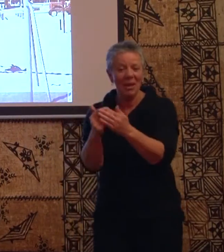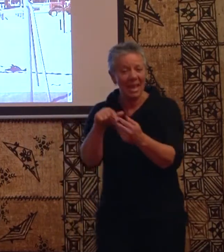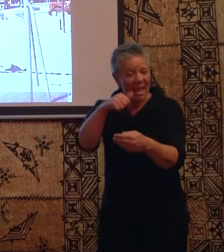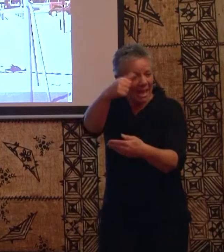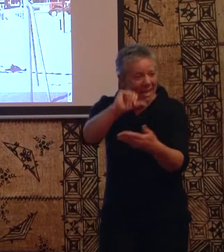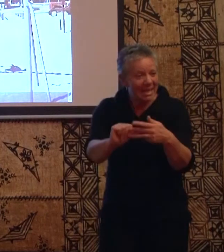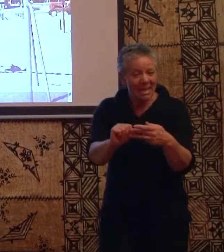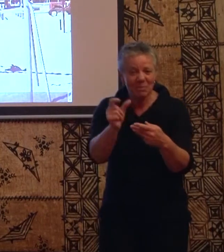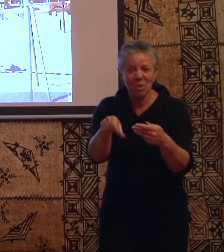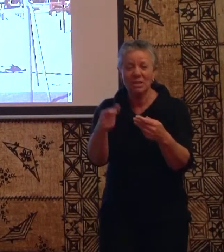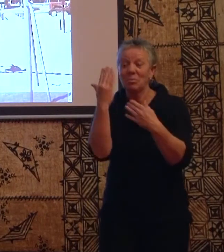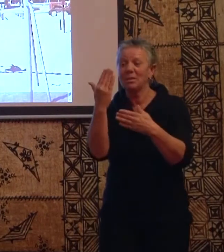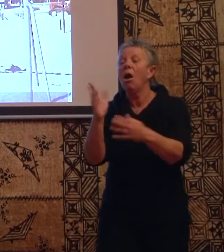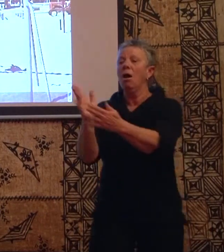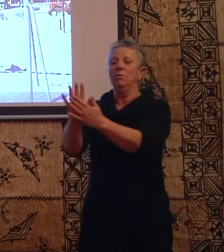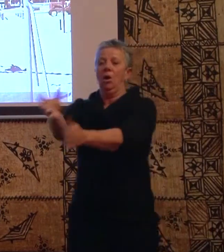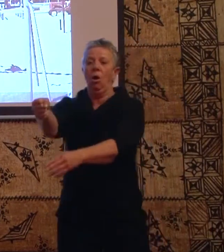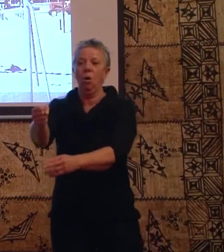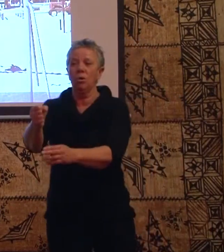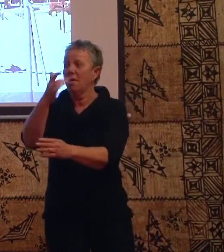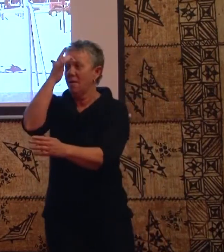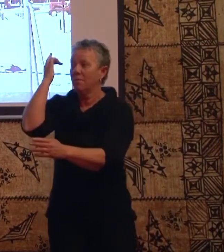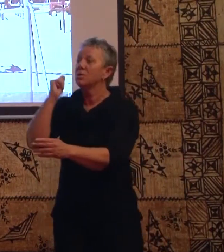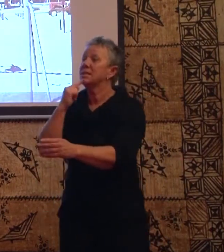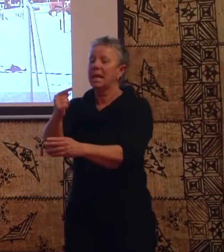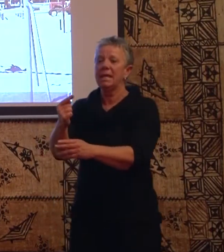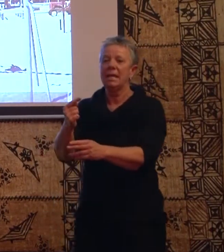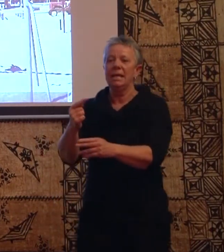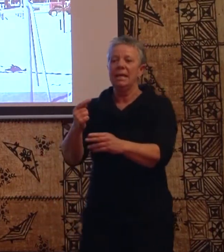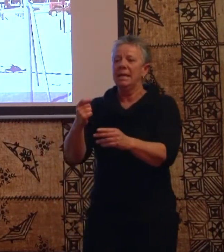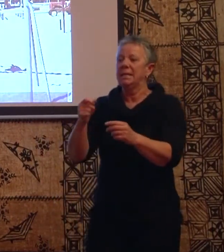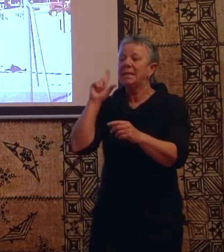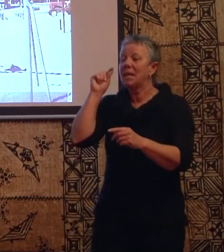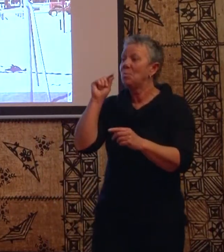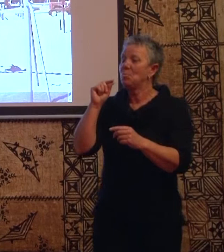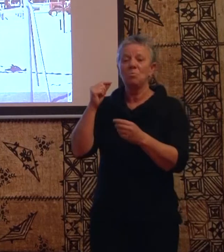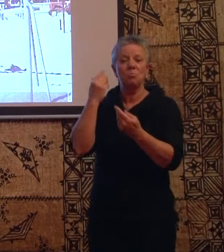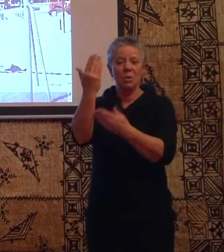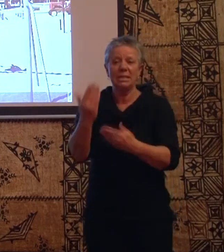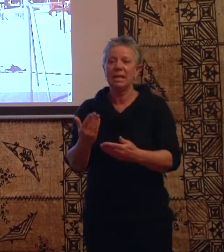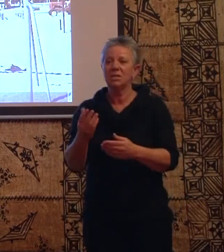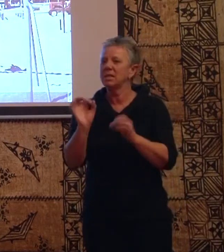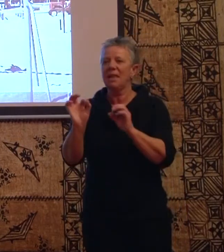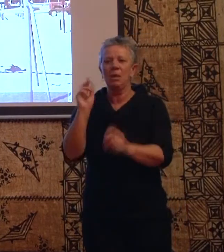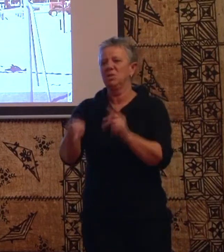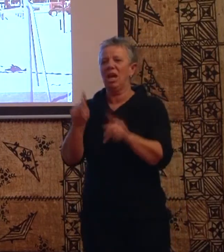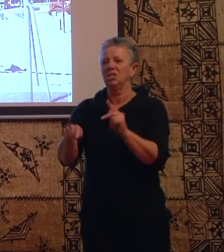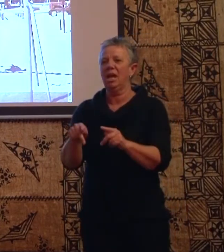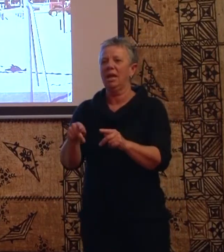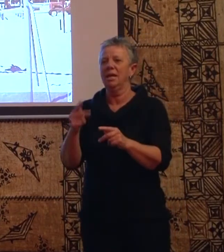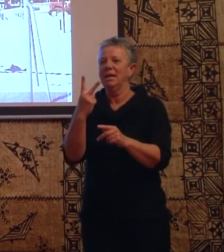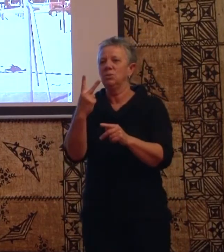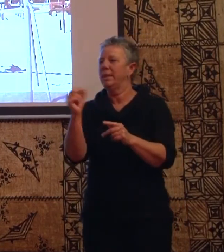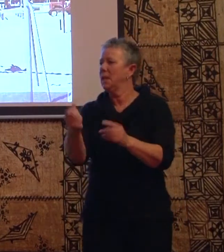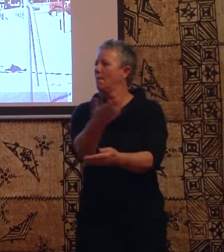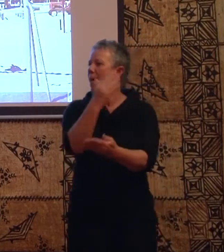our next presentation, and by the way, I forgot to say that Kim's presentation wasn't a pachakacha. You probably noticed that. You're probably waiting for the slides to